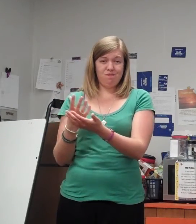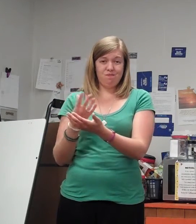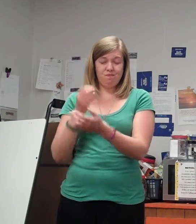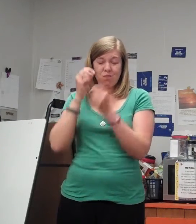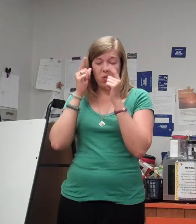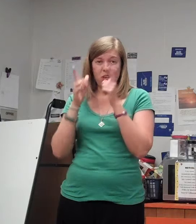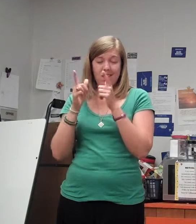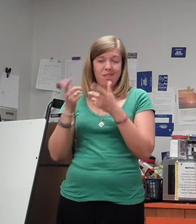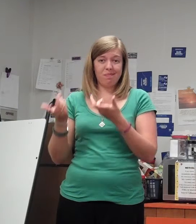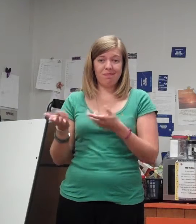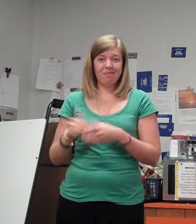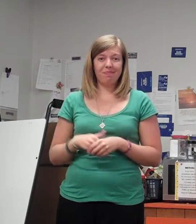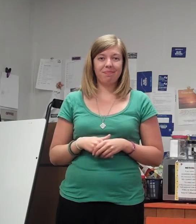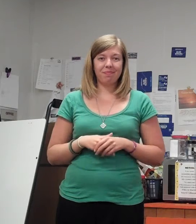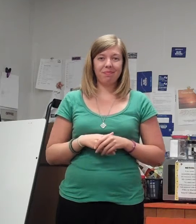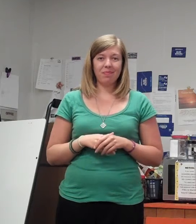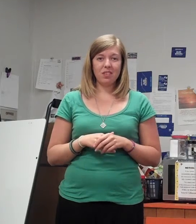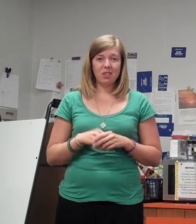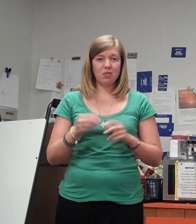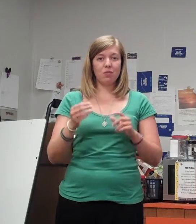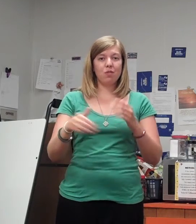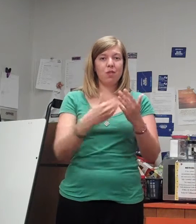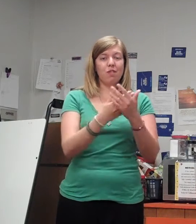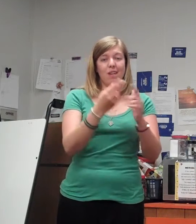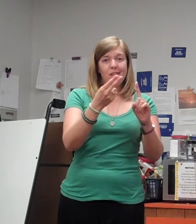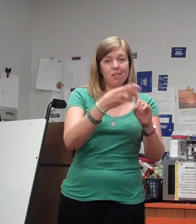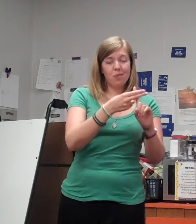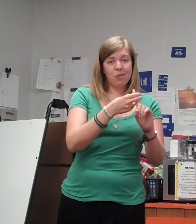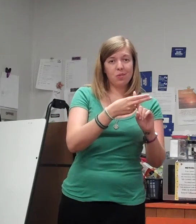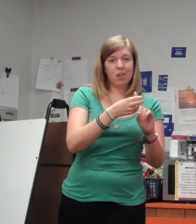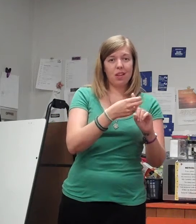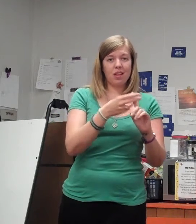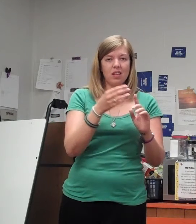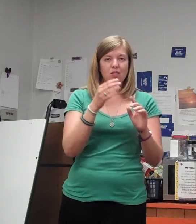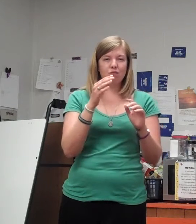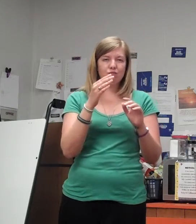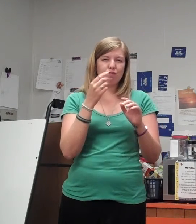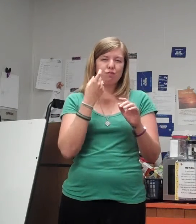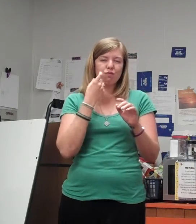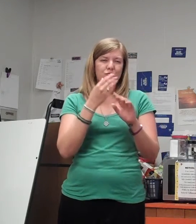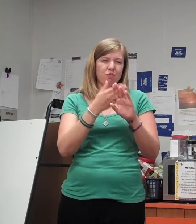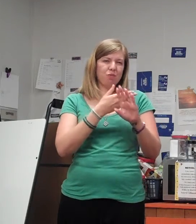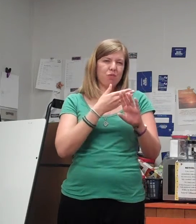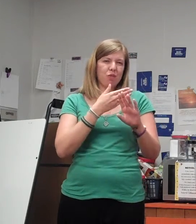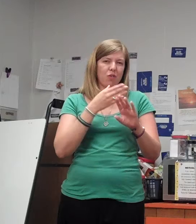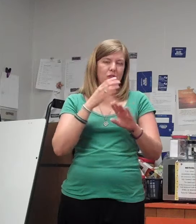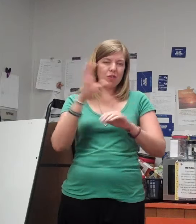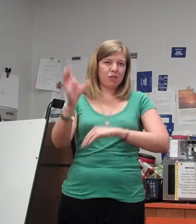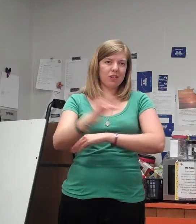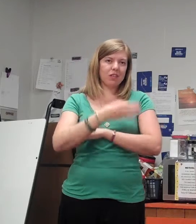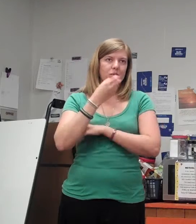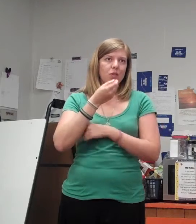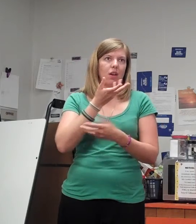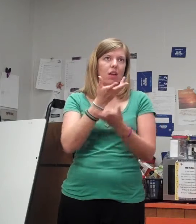traveling. So you get to the hotel, and it's before Christmas, and now everything is decorated for Christmas.